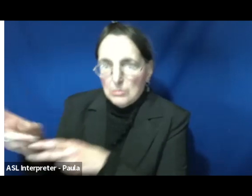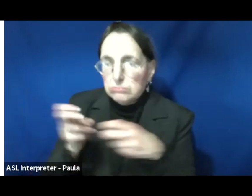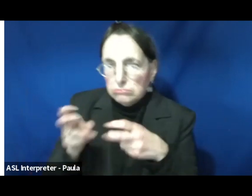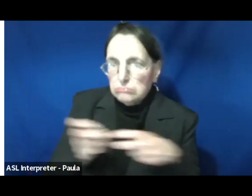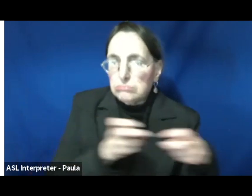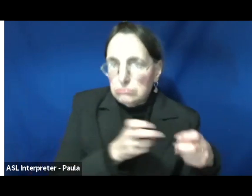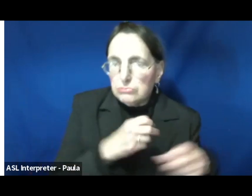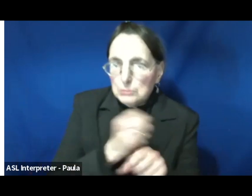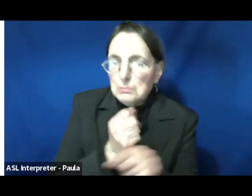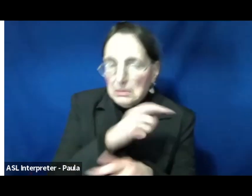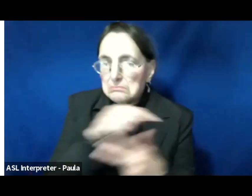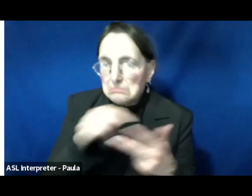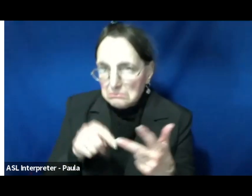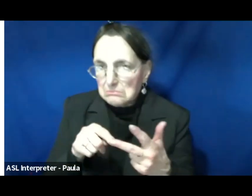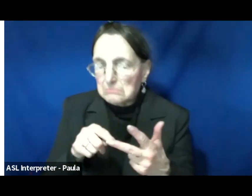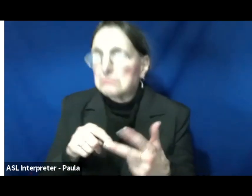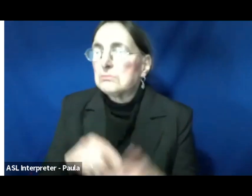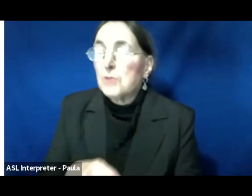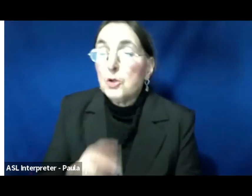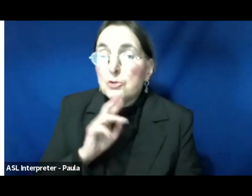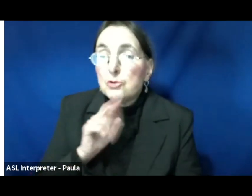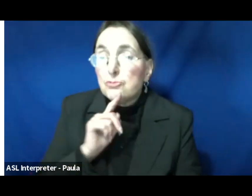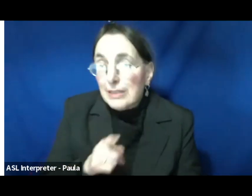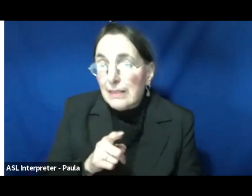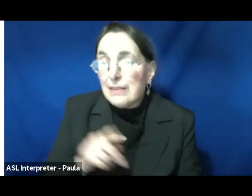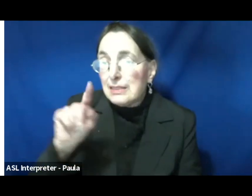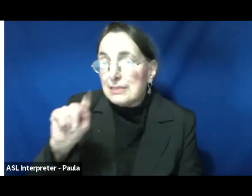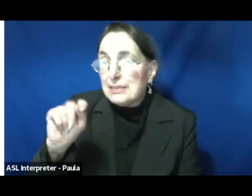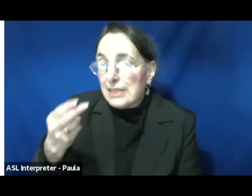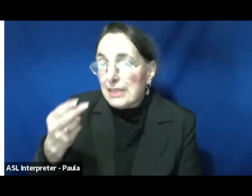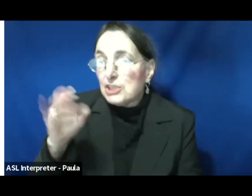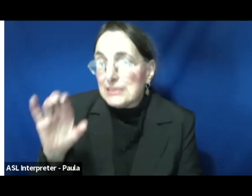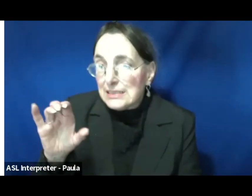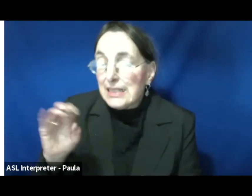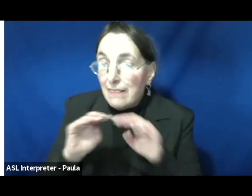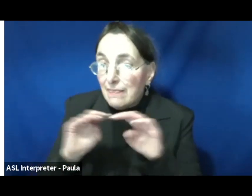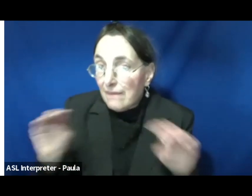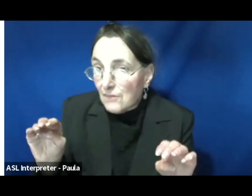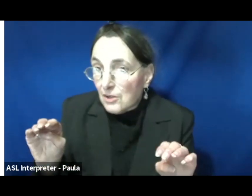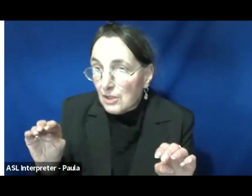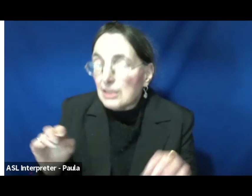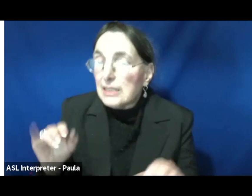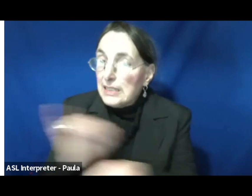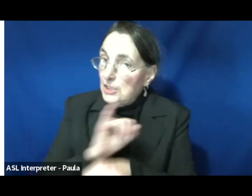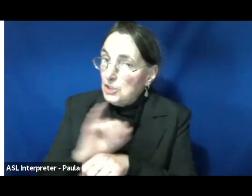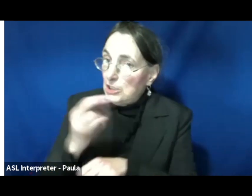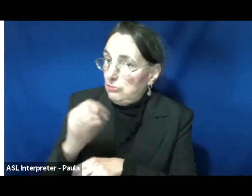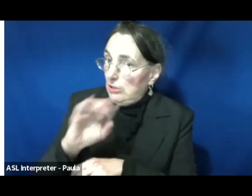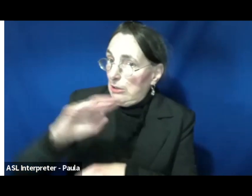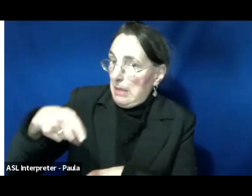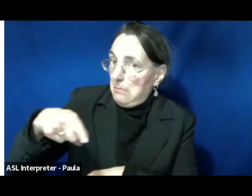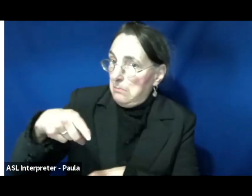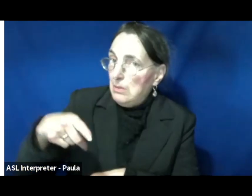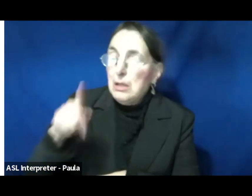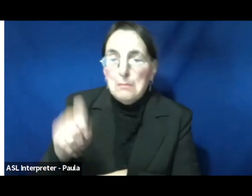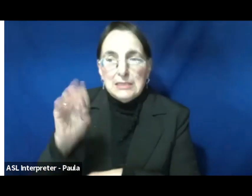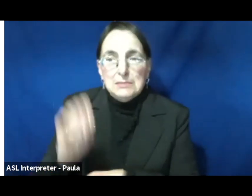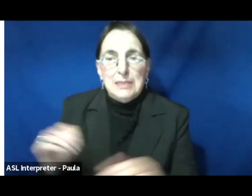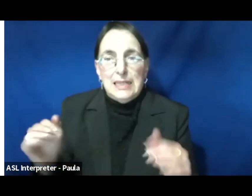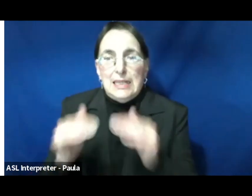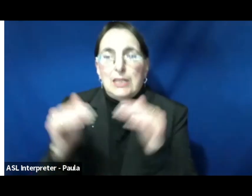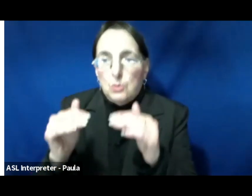So really, THC level in industrial hemp has to be equal to or